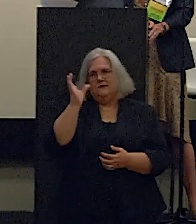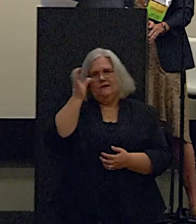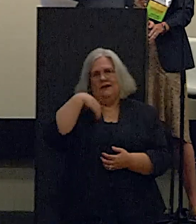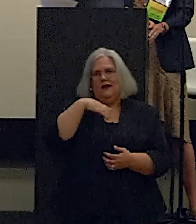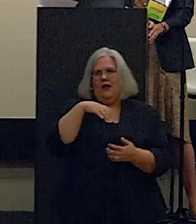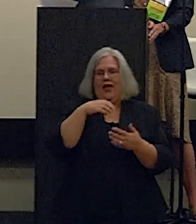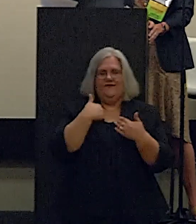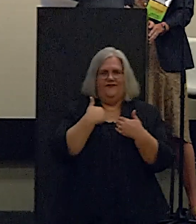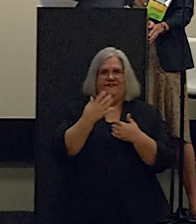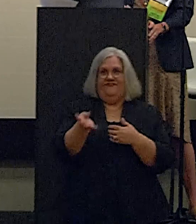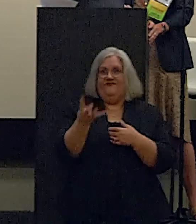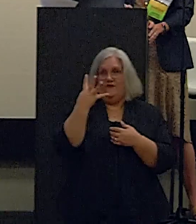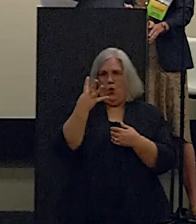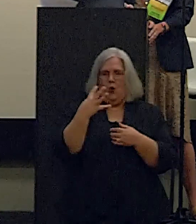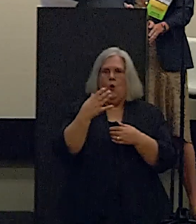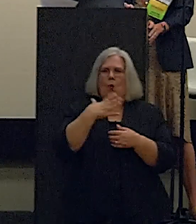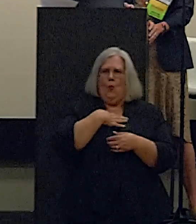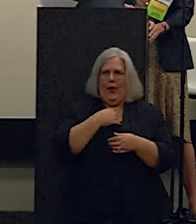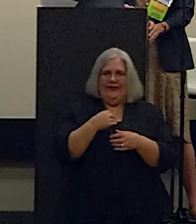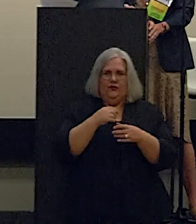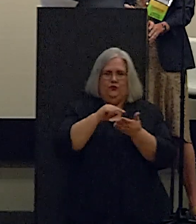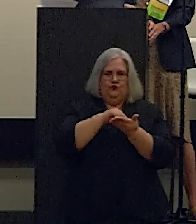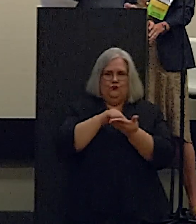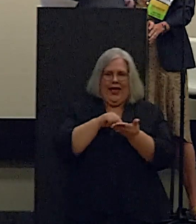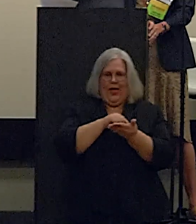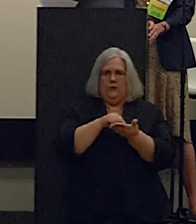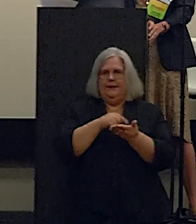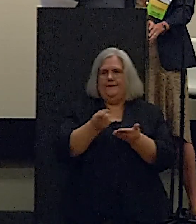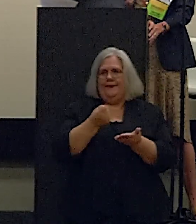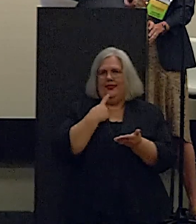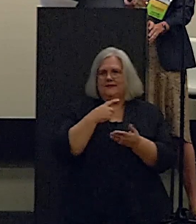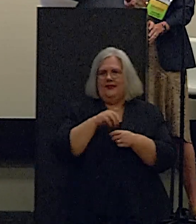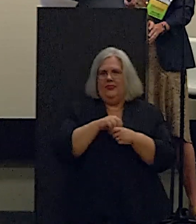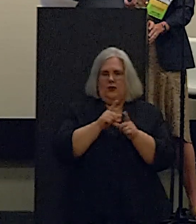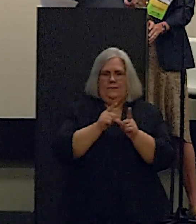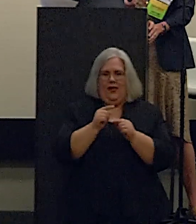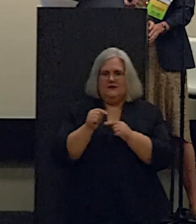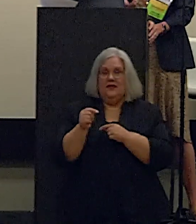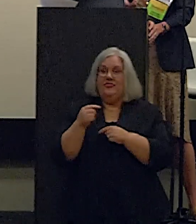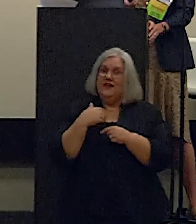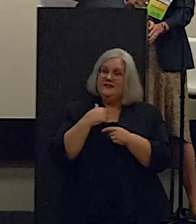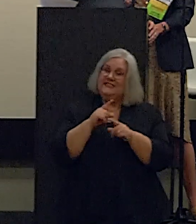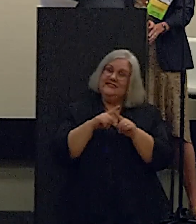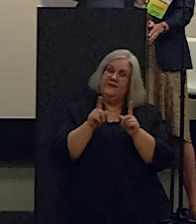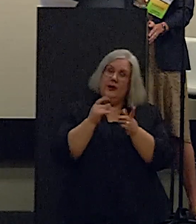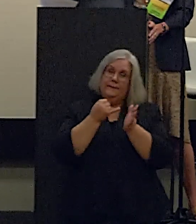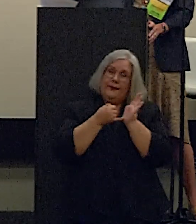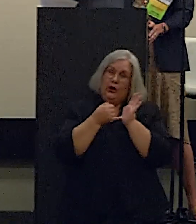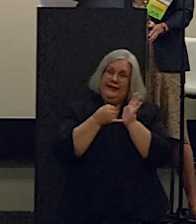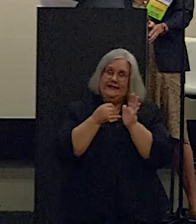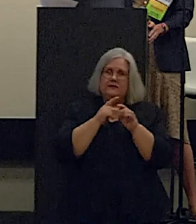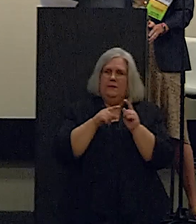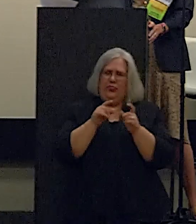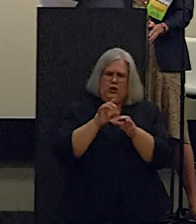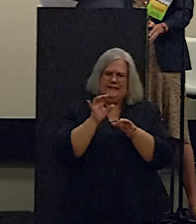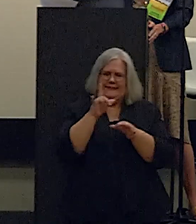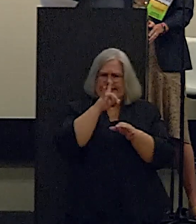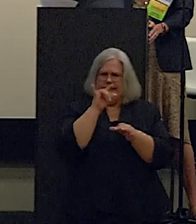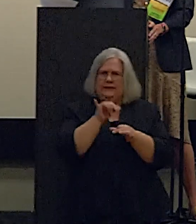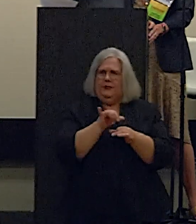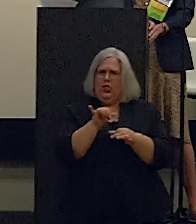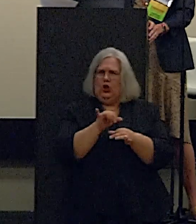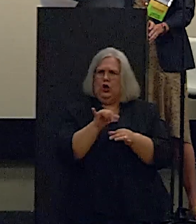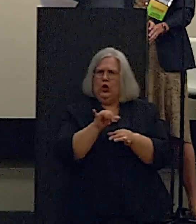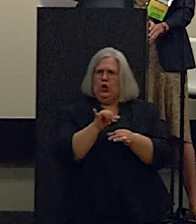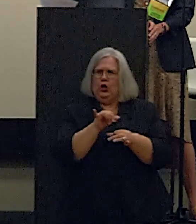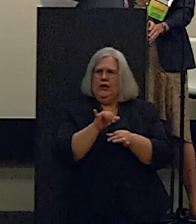4 white round pills in their pill box. And they have different markings on them, but they're very similar in